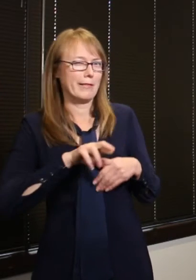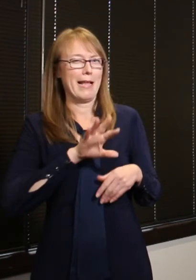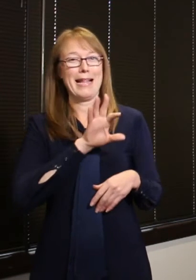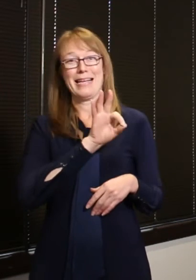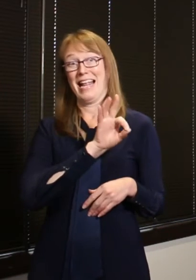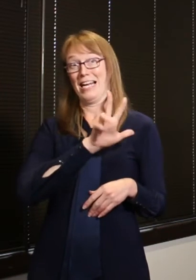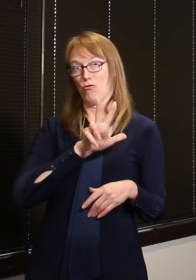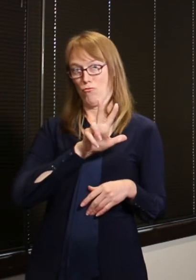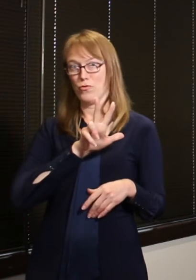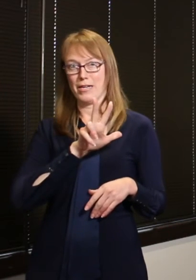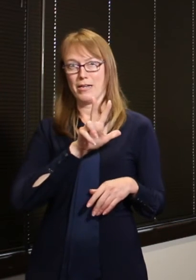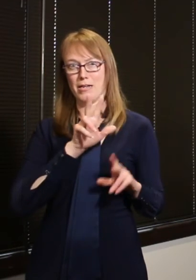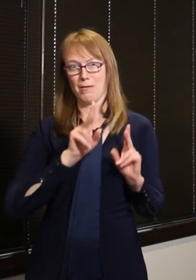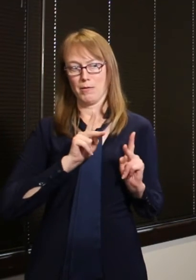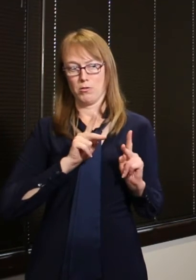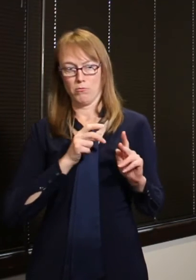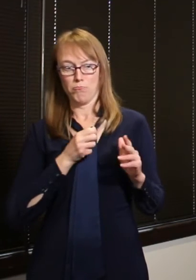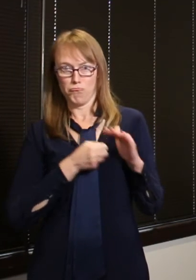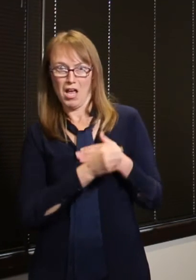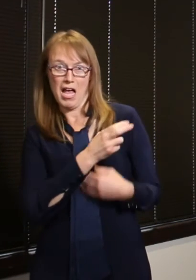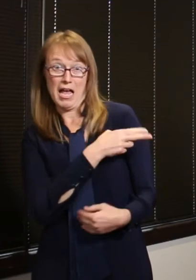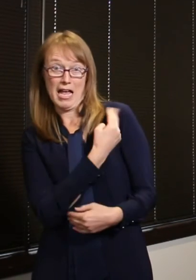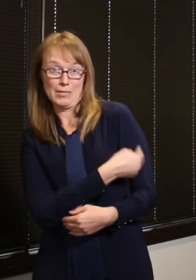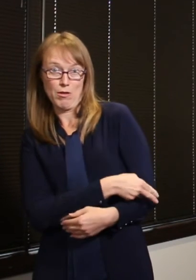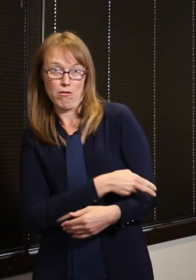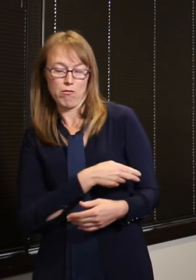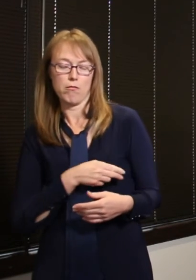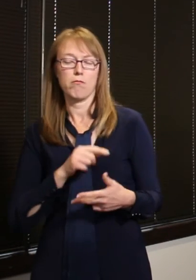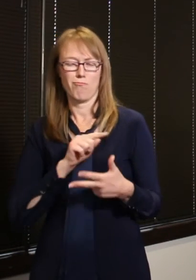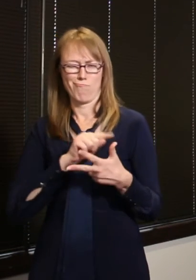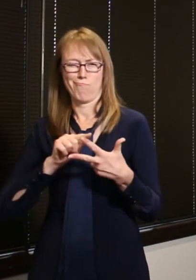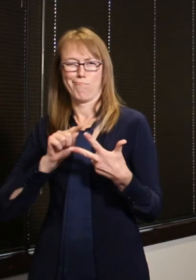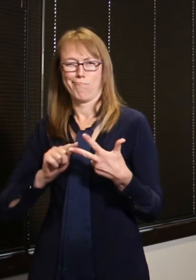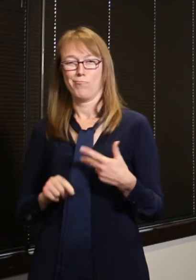it's a concerning data.